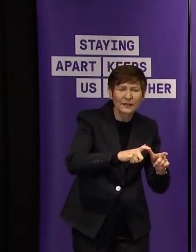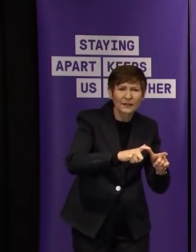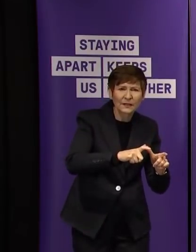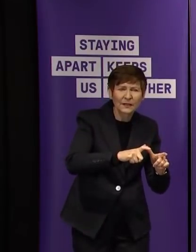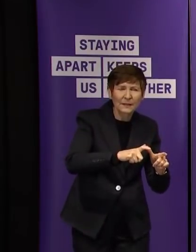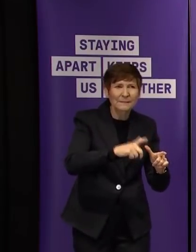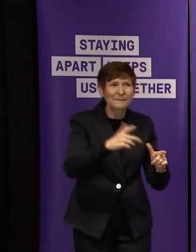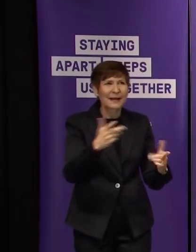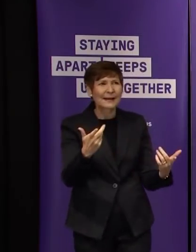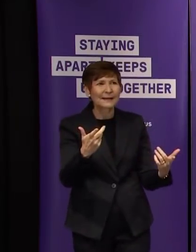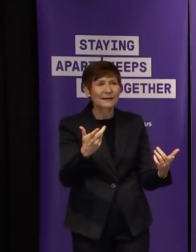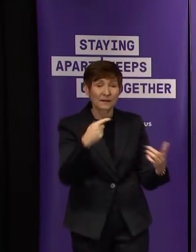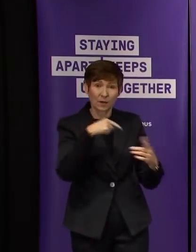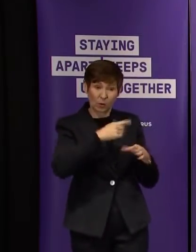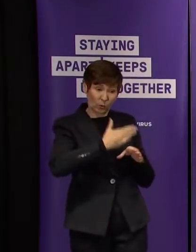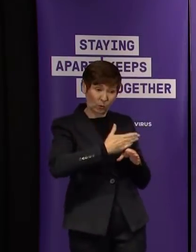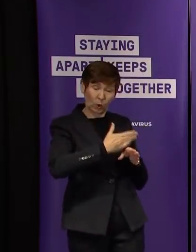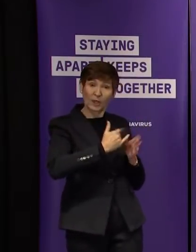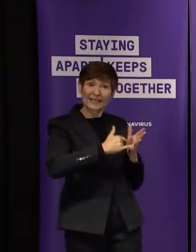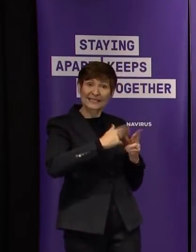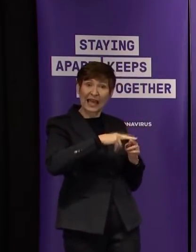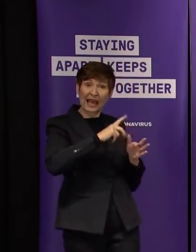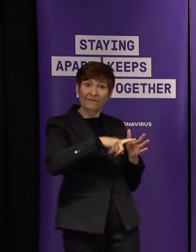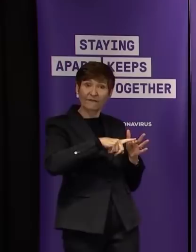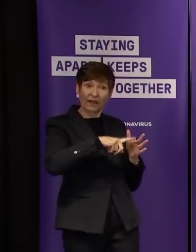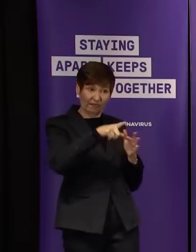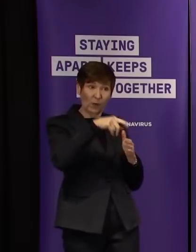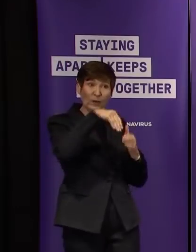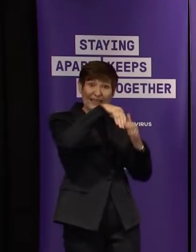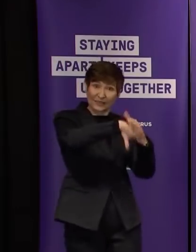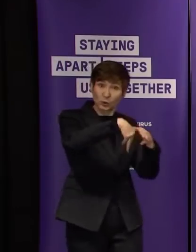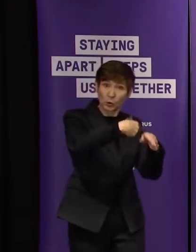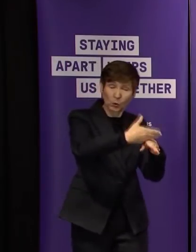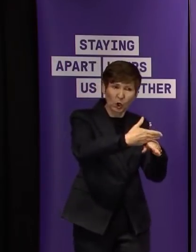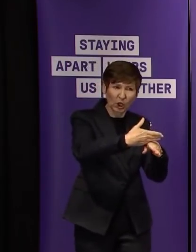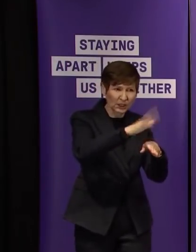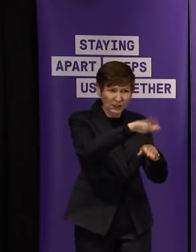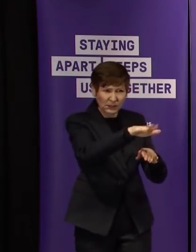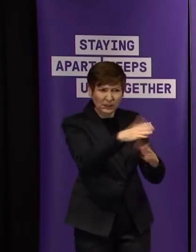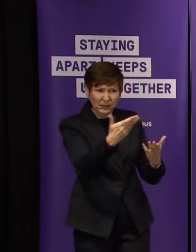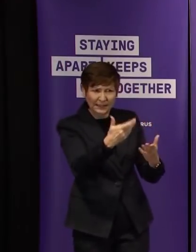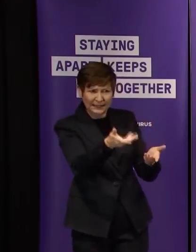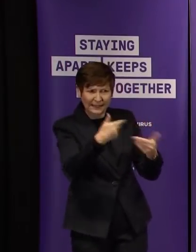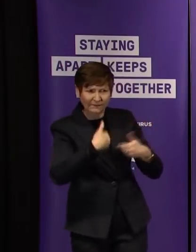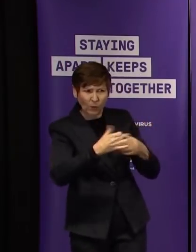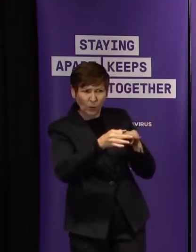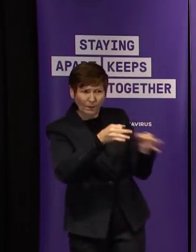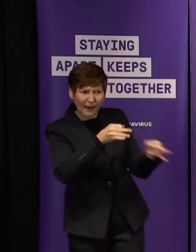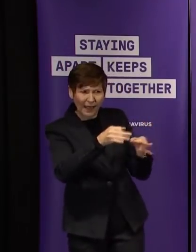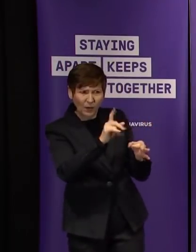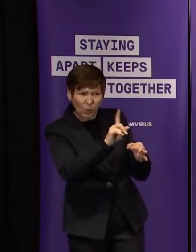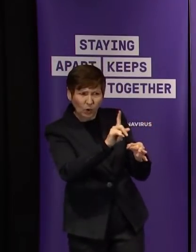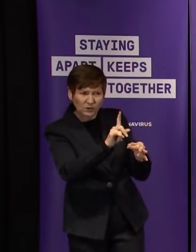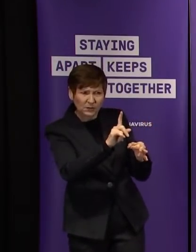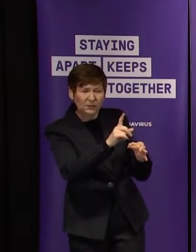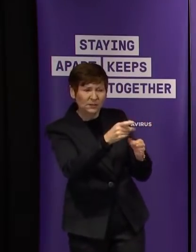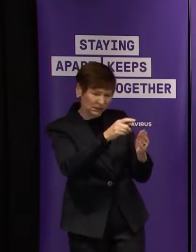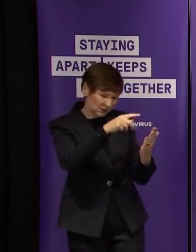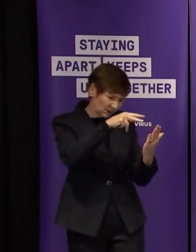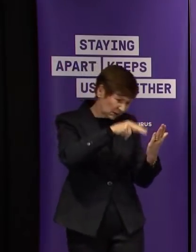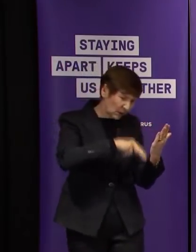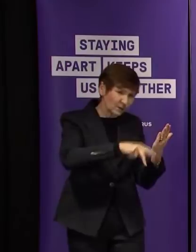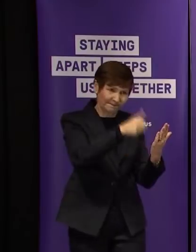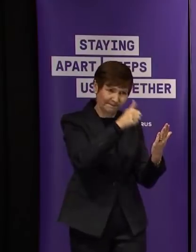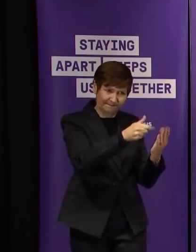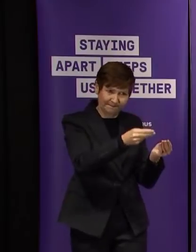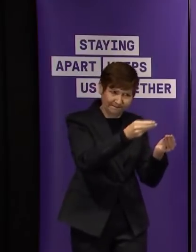doing much more as opposed to contact tracing? Look, it's always hard to know exactly what's been prevented, but I think